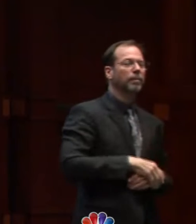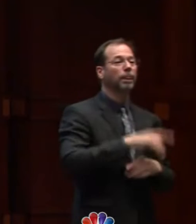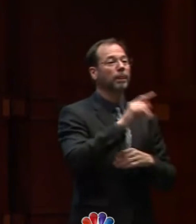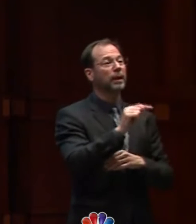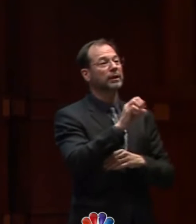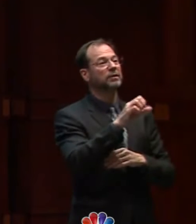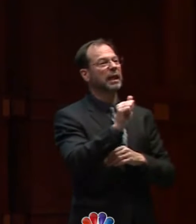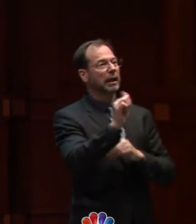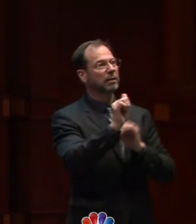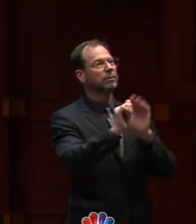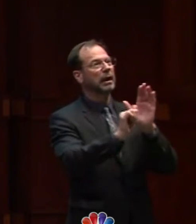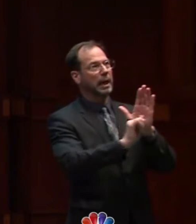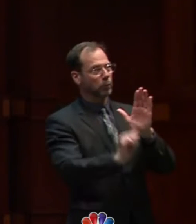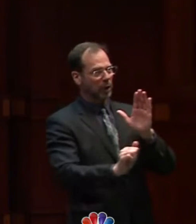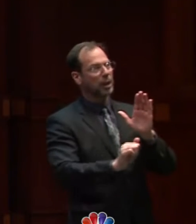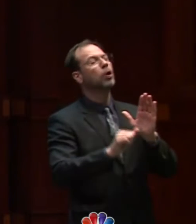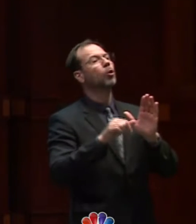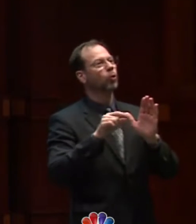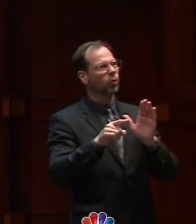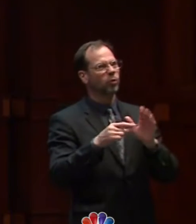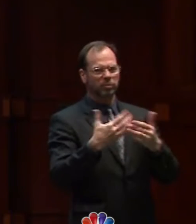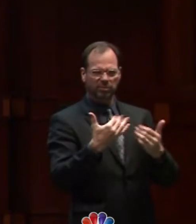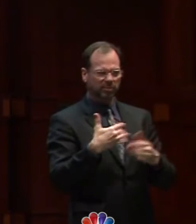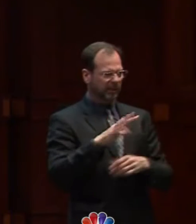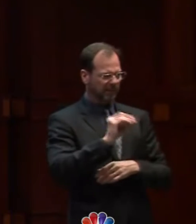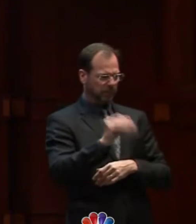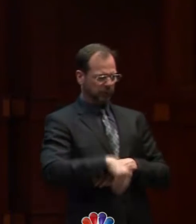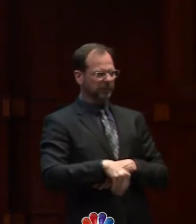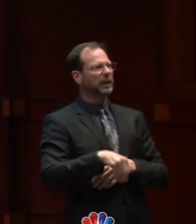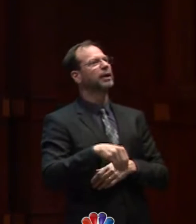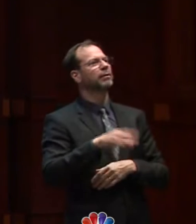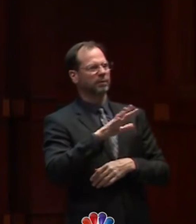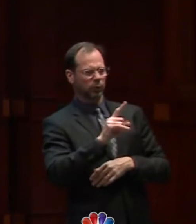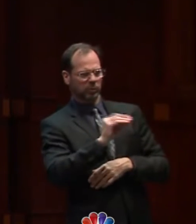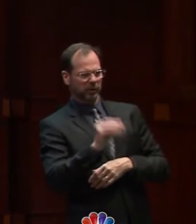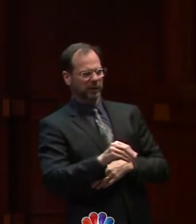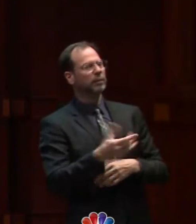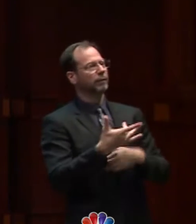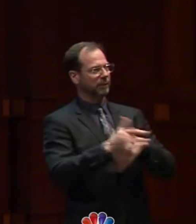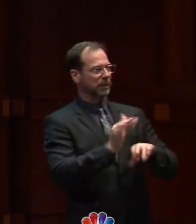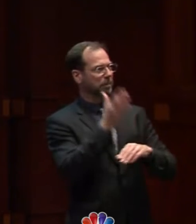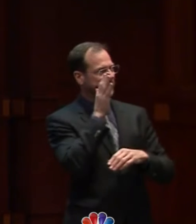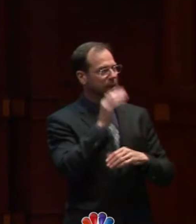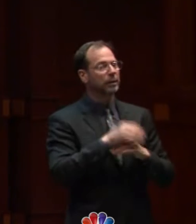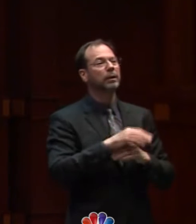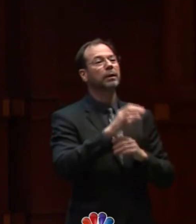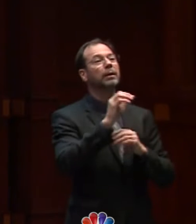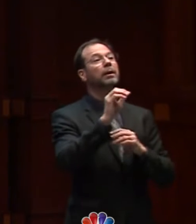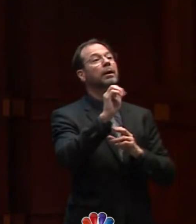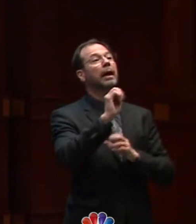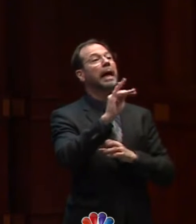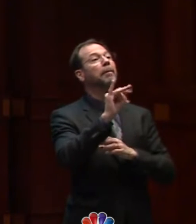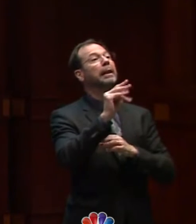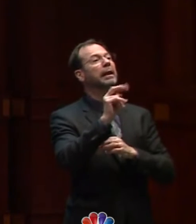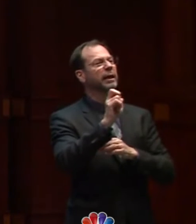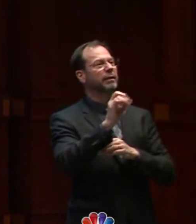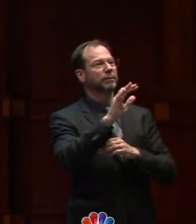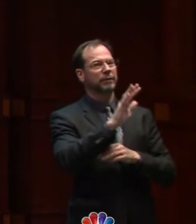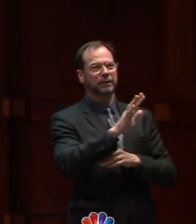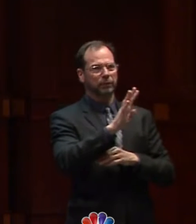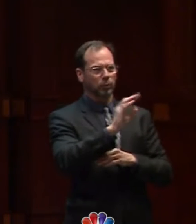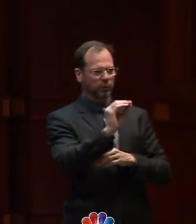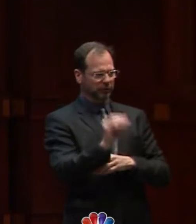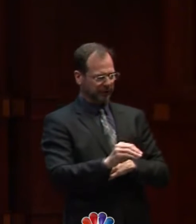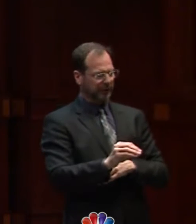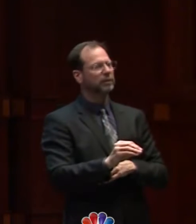TSAA Amarillo has about half of their beds available, 51%. Abilene area, 64%.